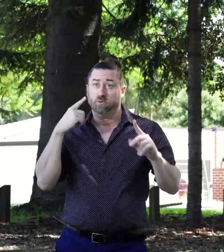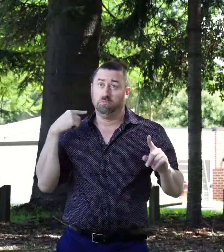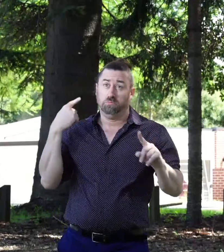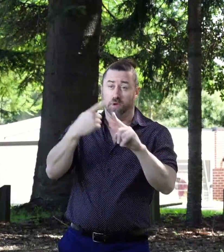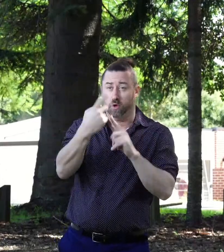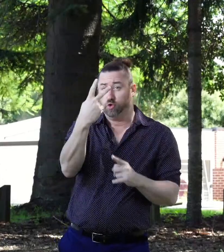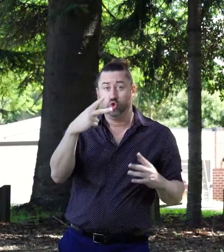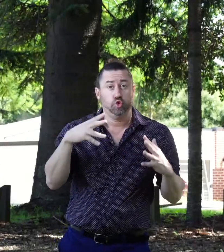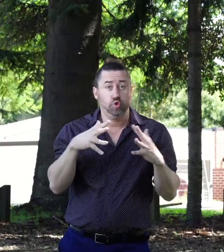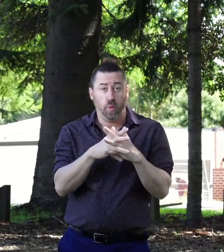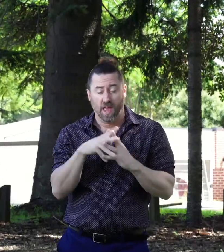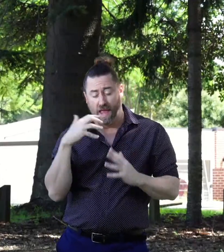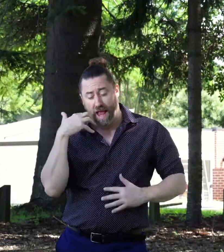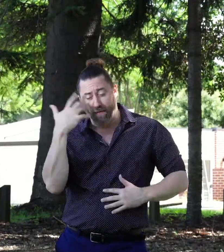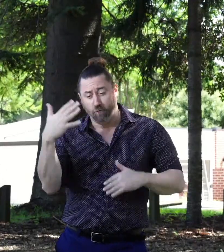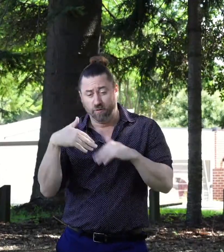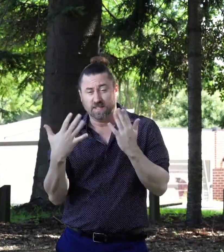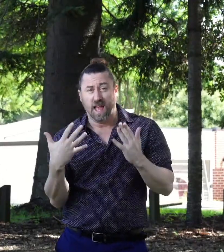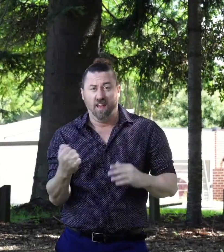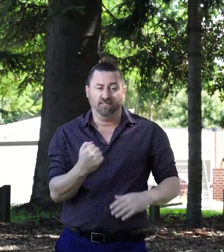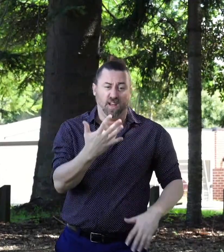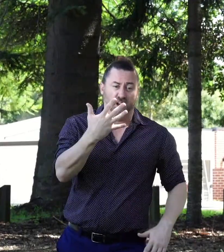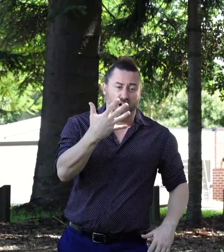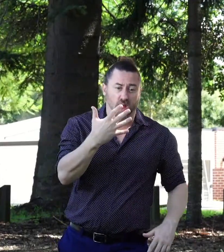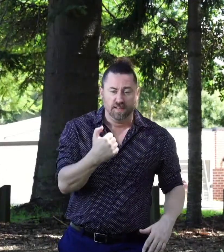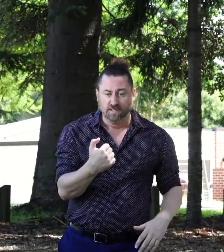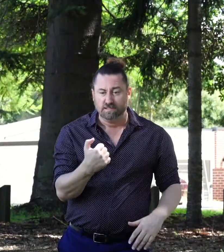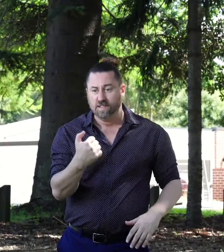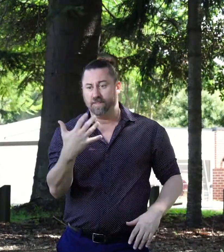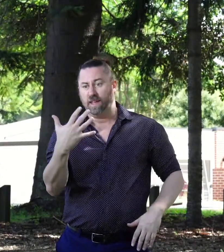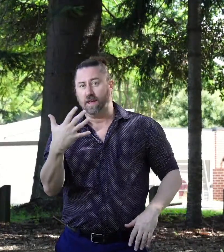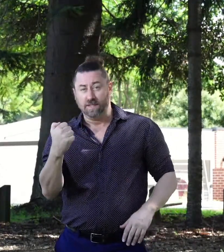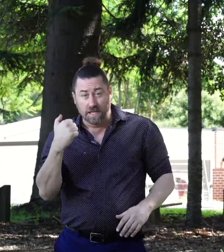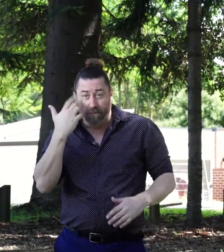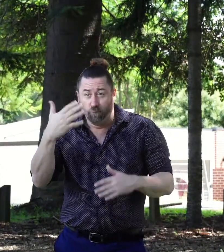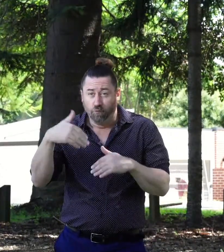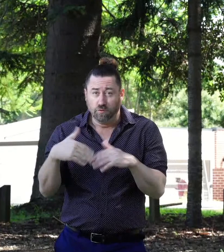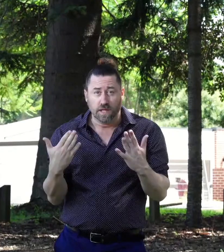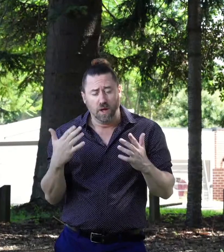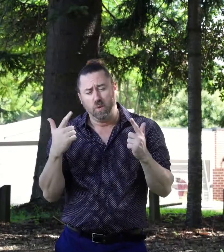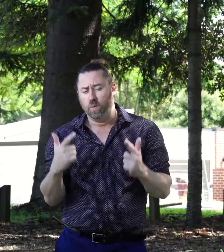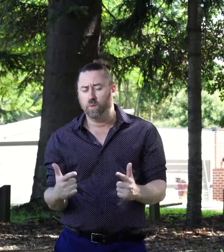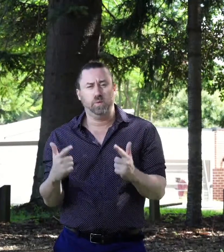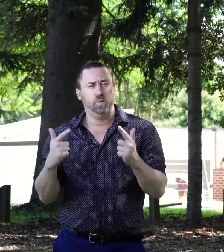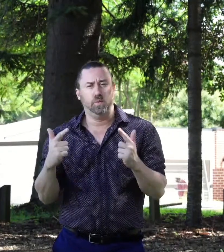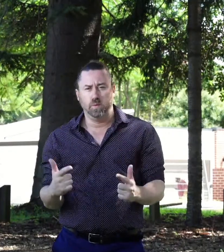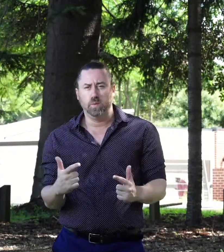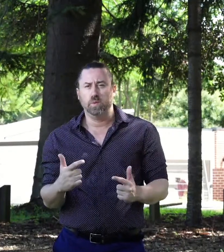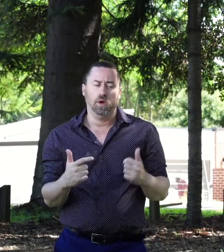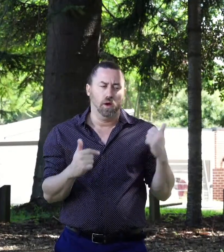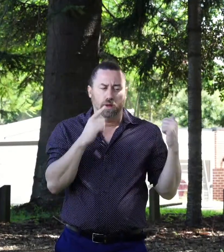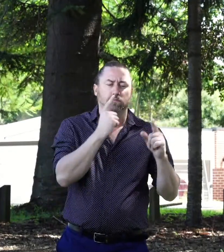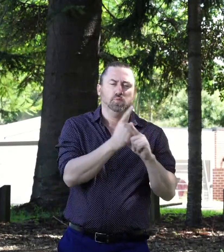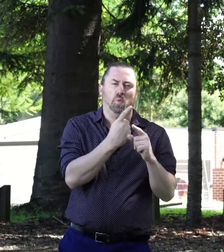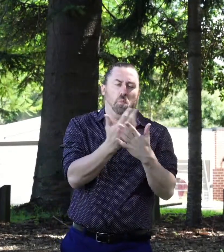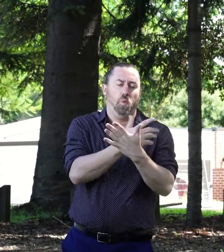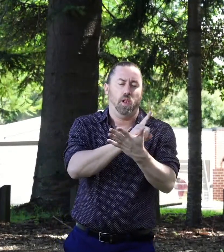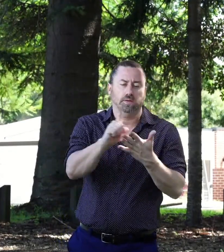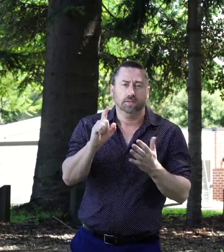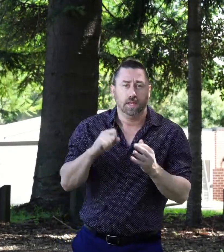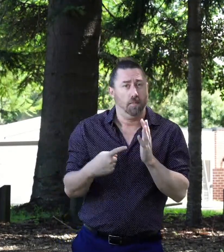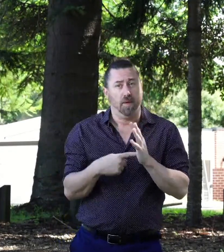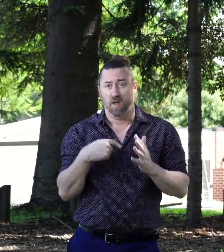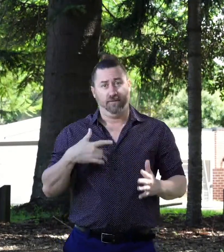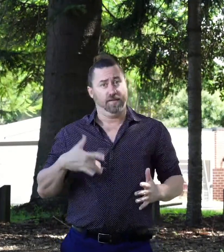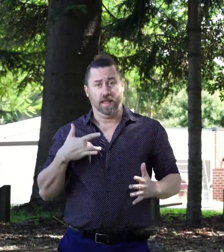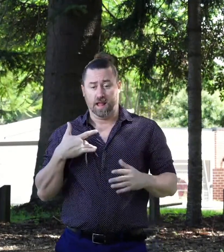last fortnight, we've been seeing 5 or 6 cases, and the Health Minister will give more details, but we're almost at the